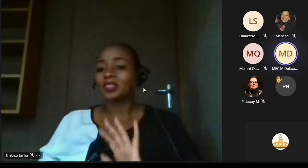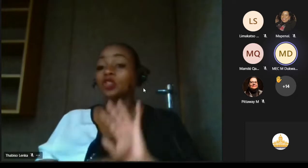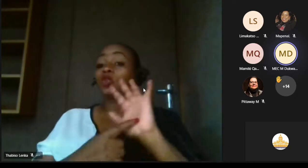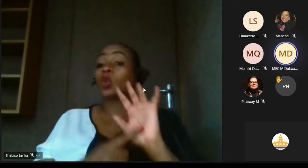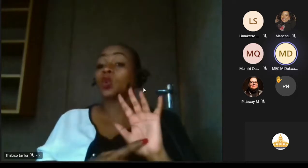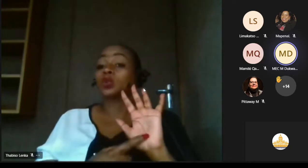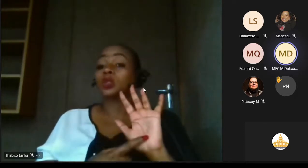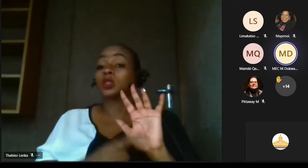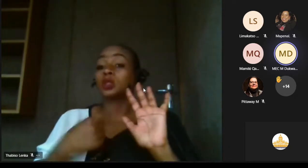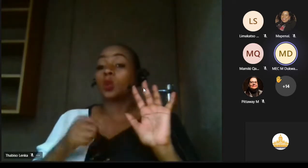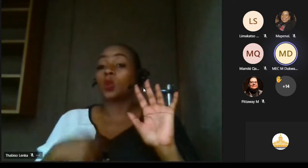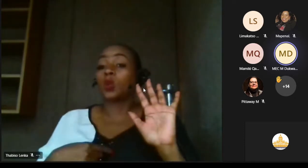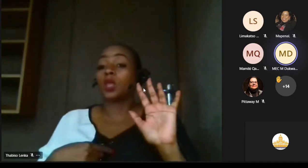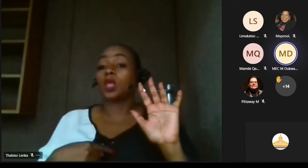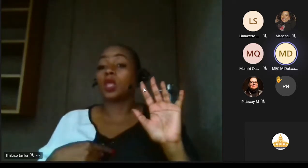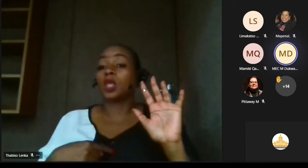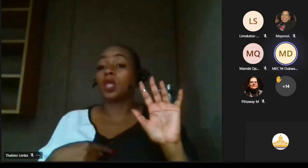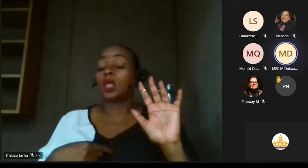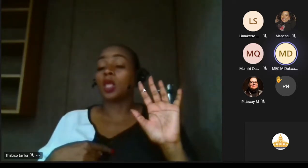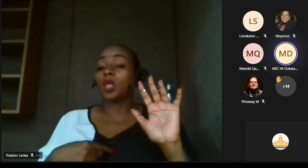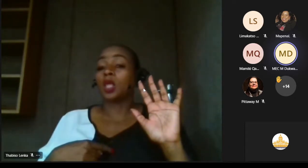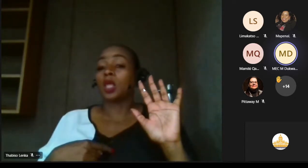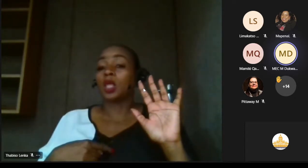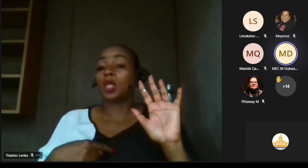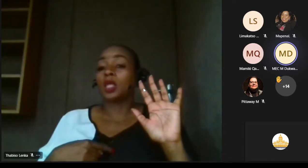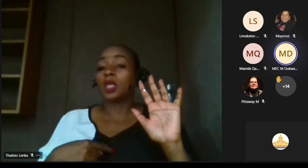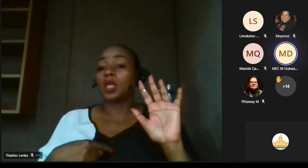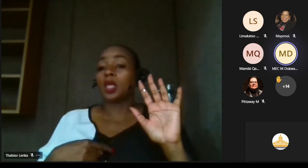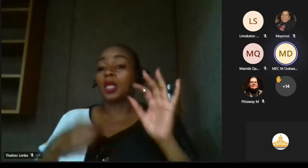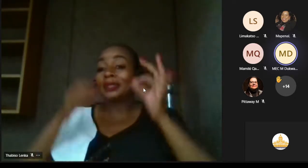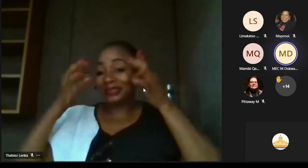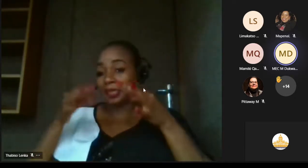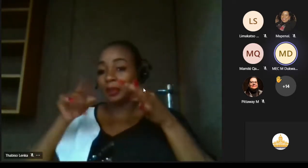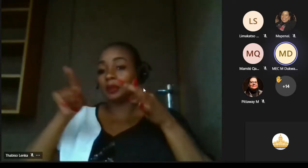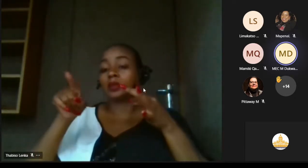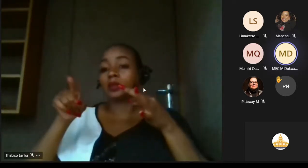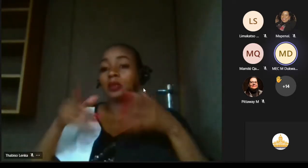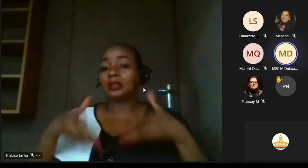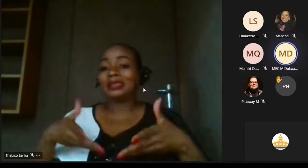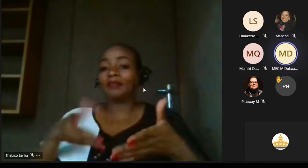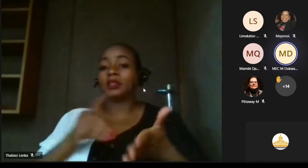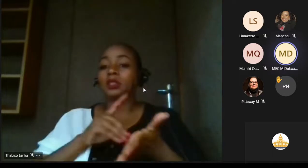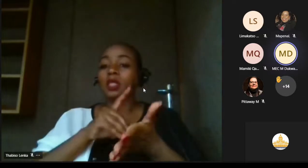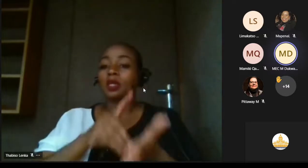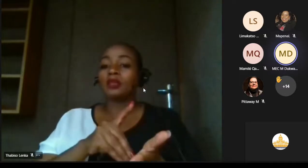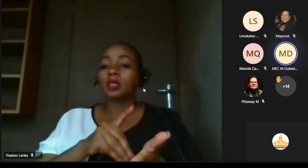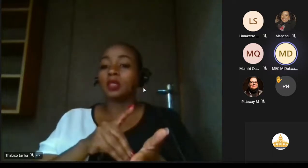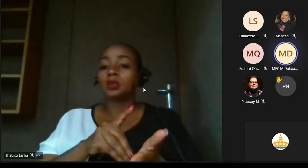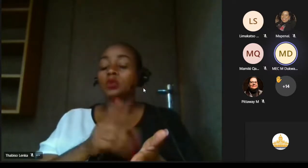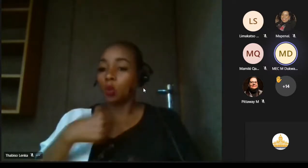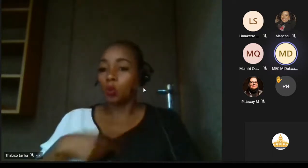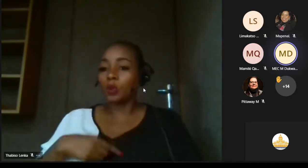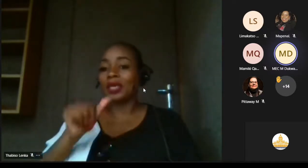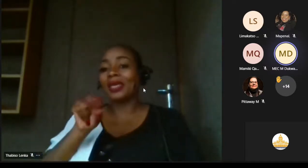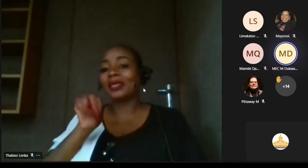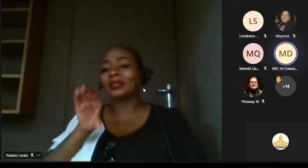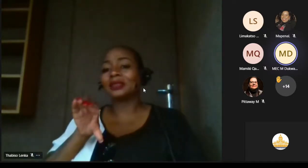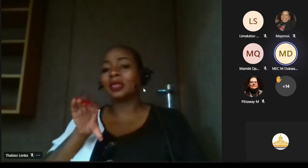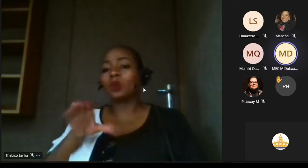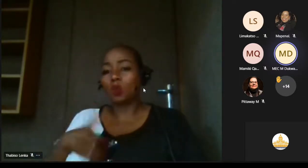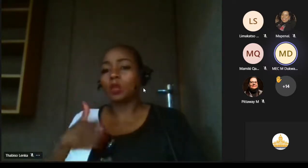as a result of service delivery failures. In this regard, the ANC government has committed to work harder